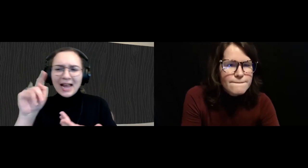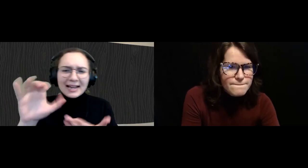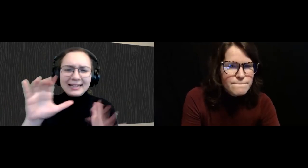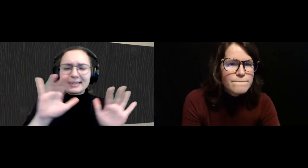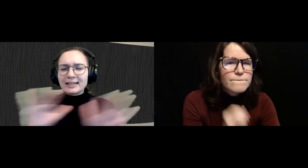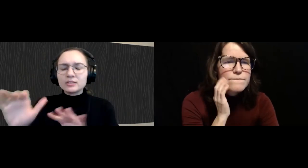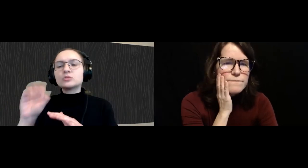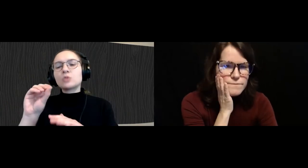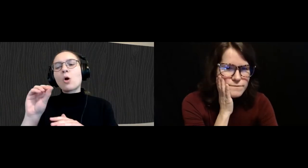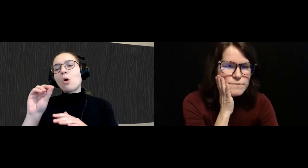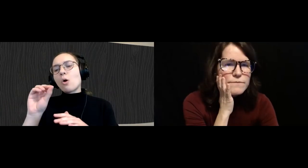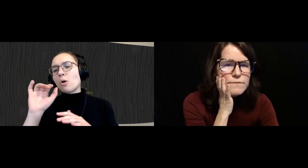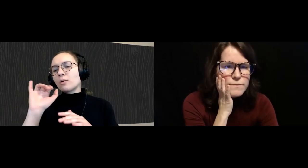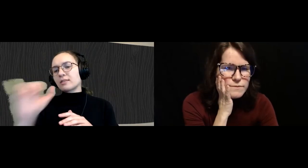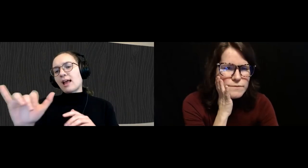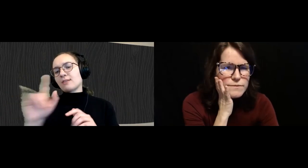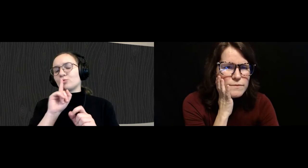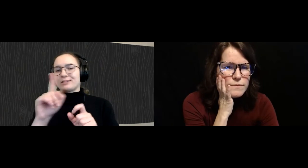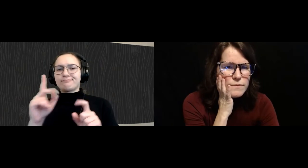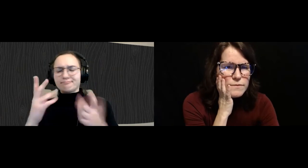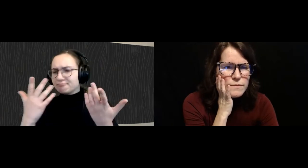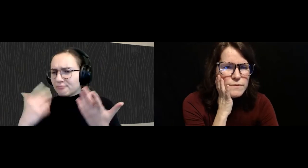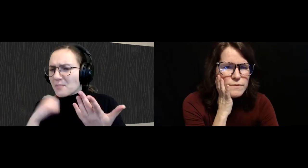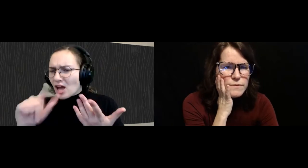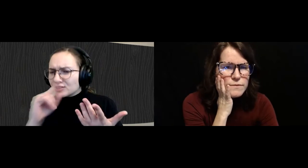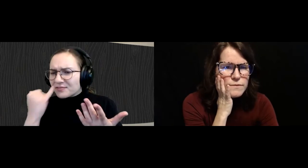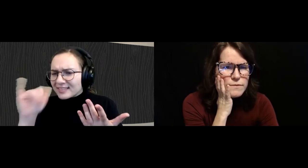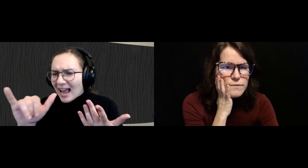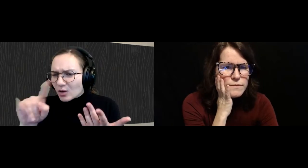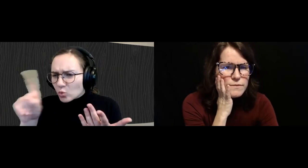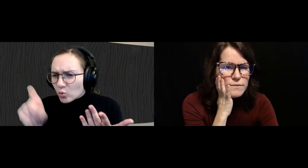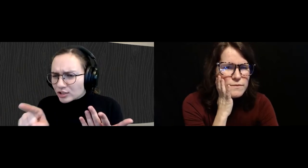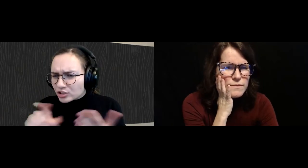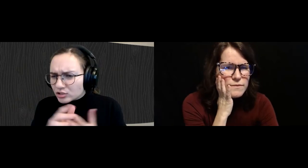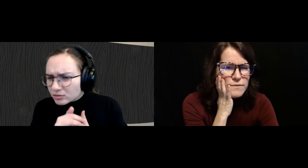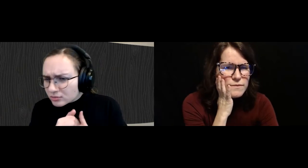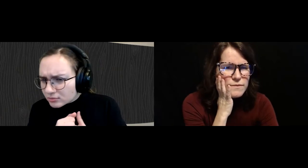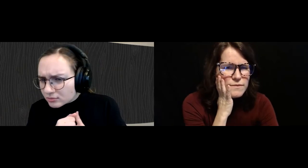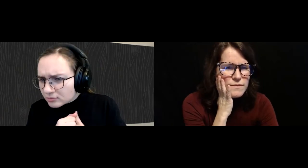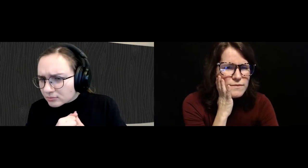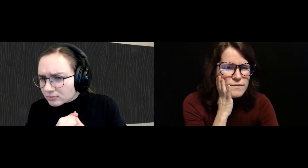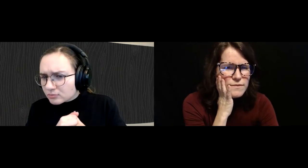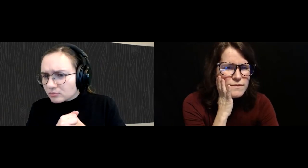vision screening for concerns. So that is really, I'm not sure if that was the